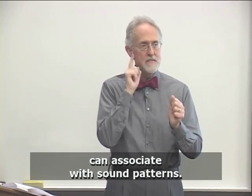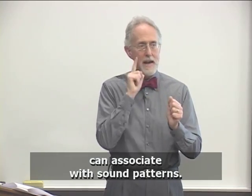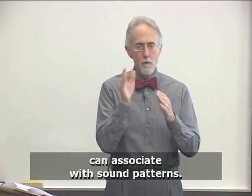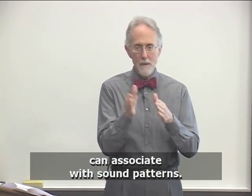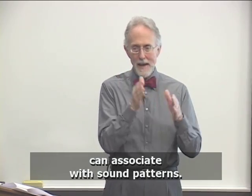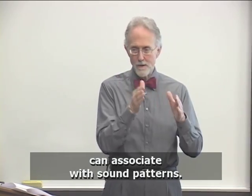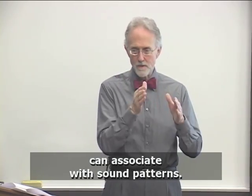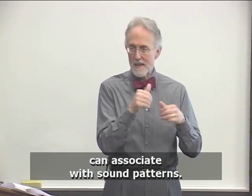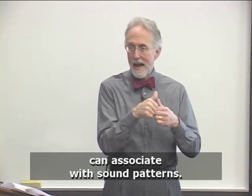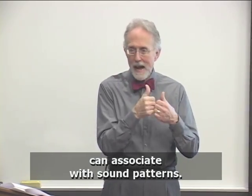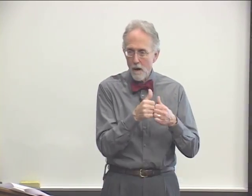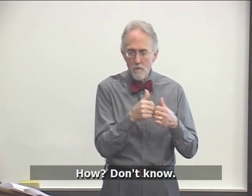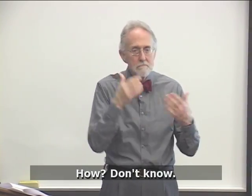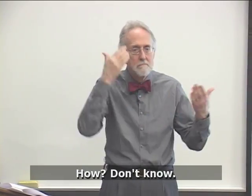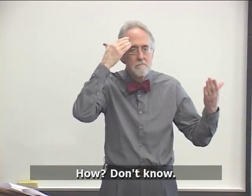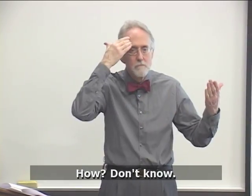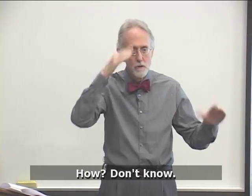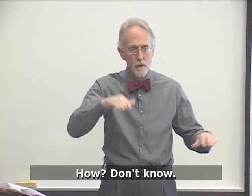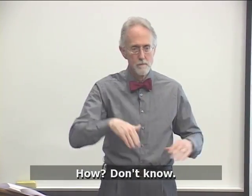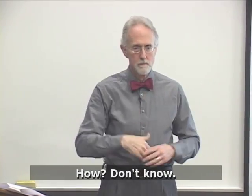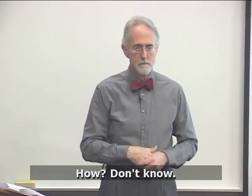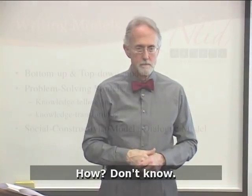sound patterns. How? Don't know.